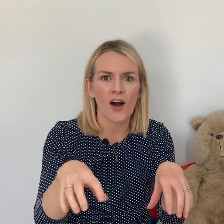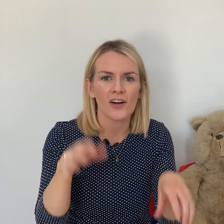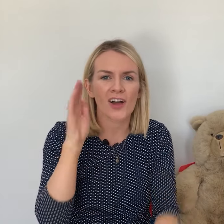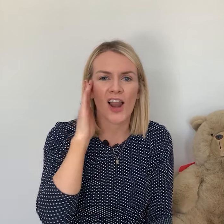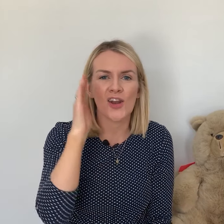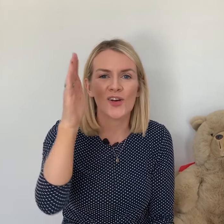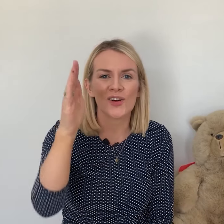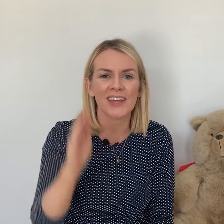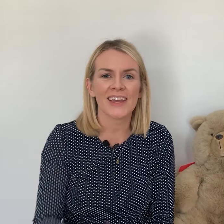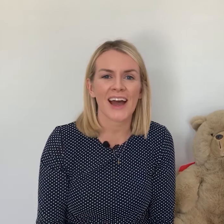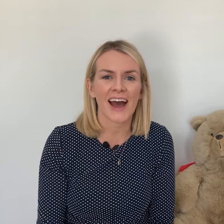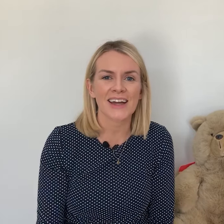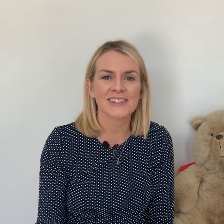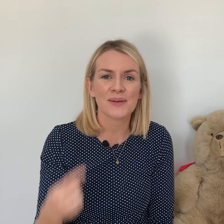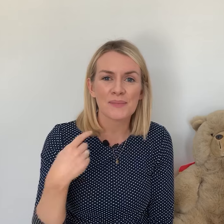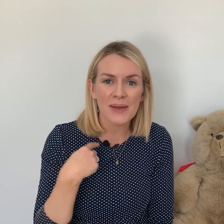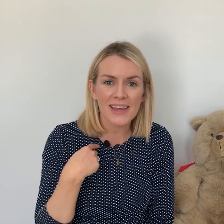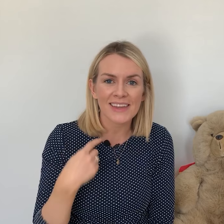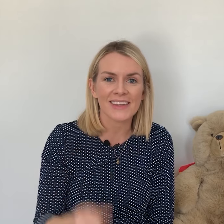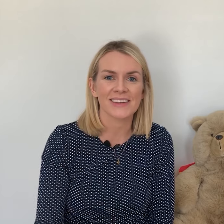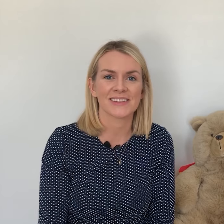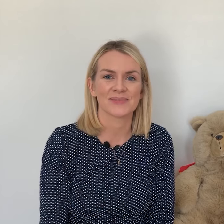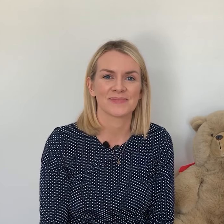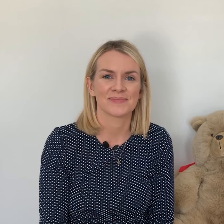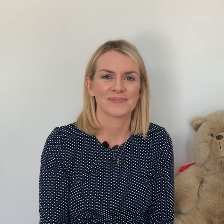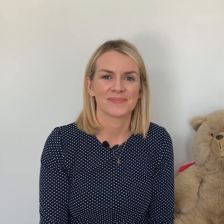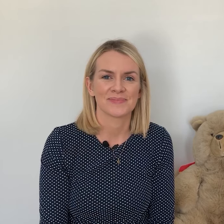frog looking at me.